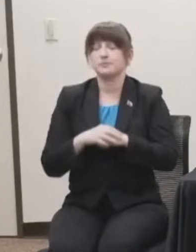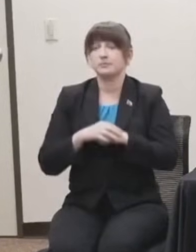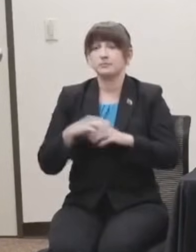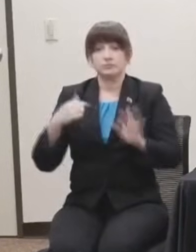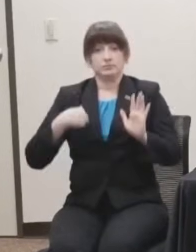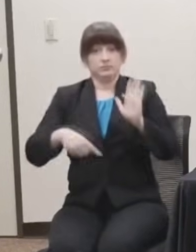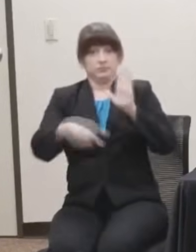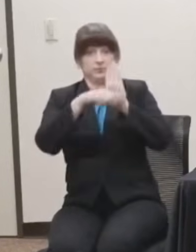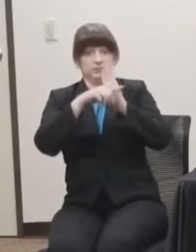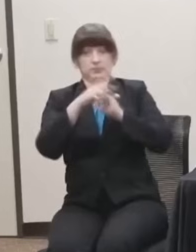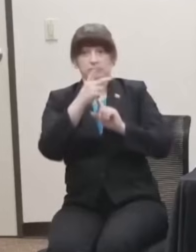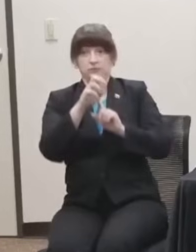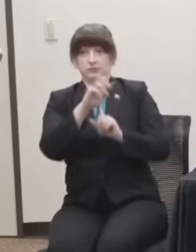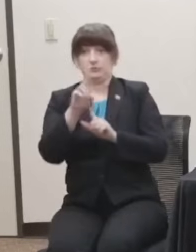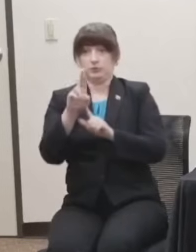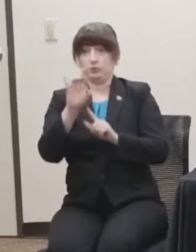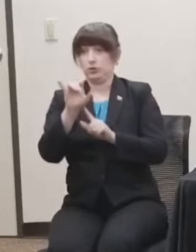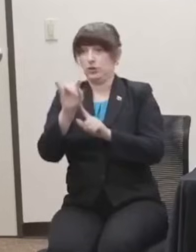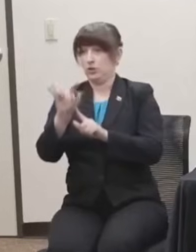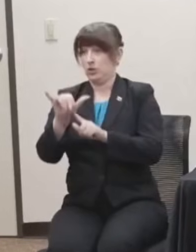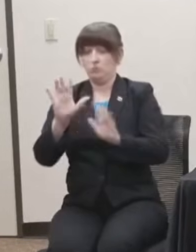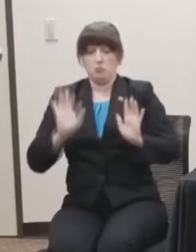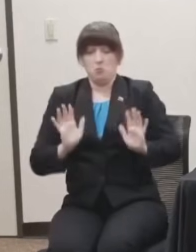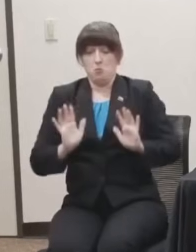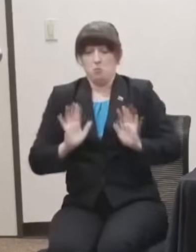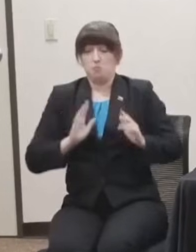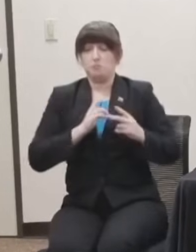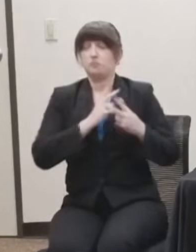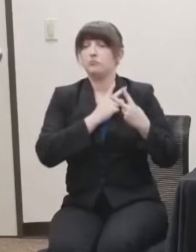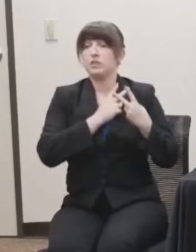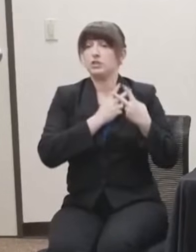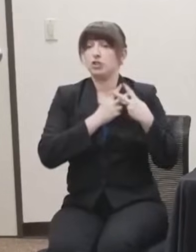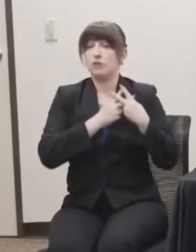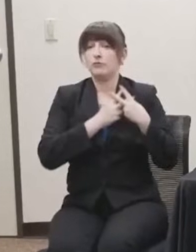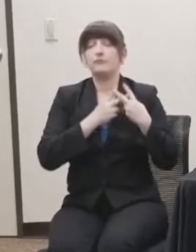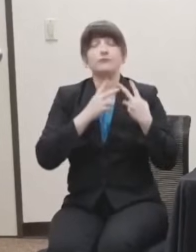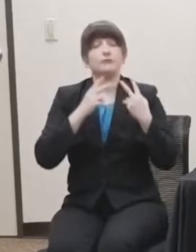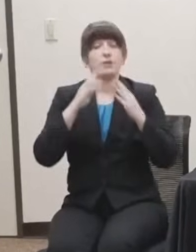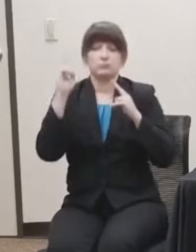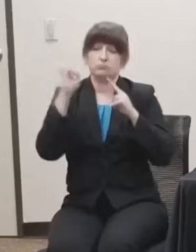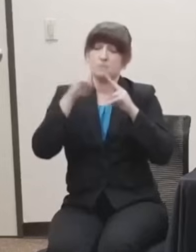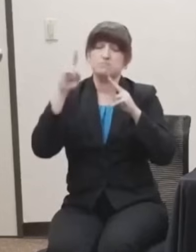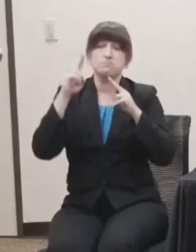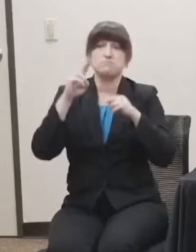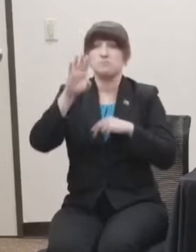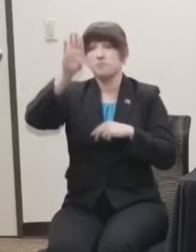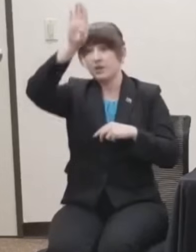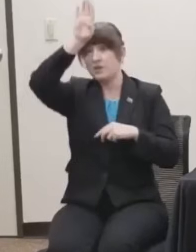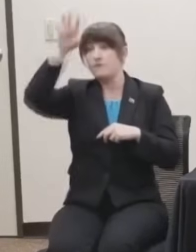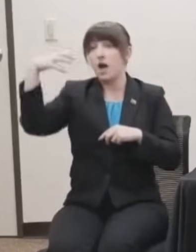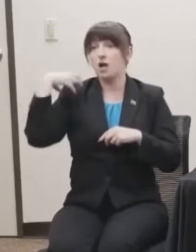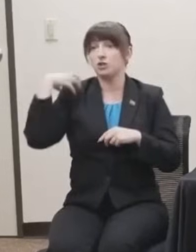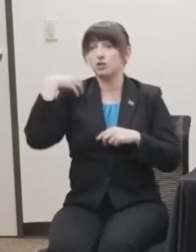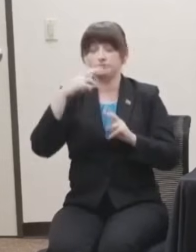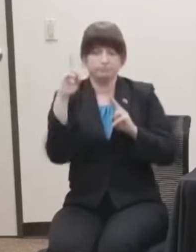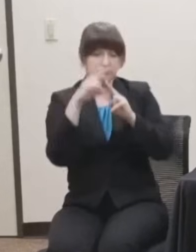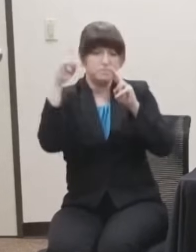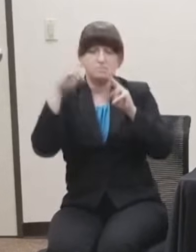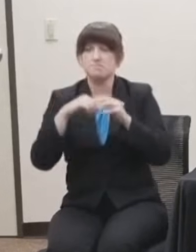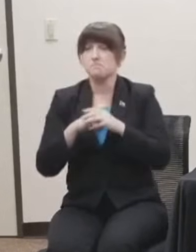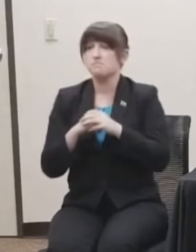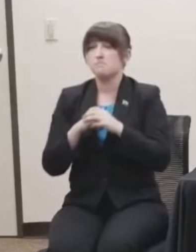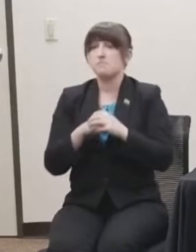about Kerr County. They've got a very good sheriff. Their fire chief is exceptional. Their police chief is exceptional. Everybody's working